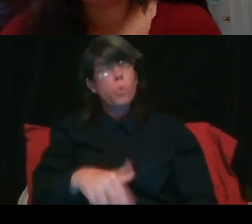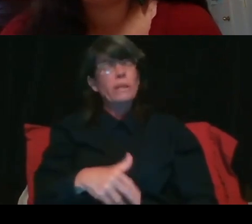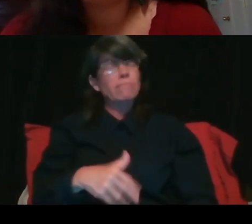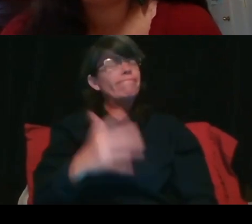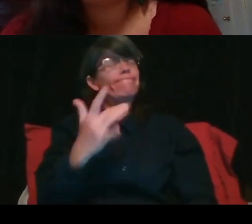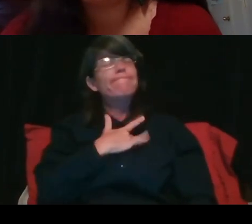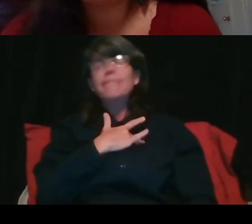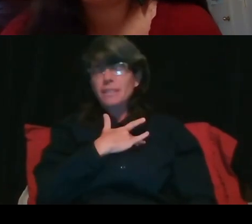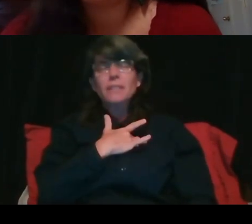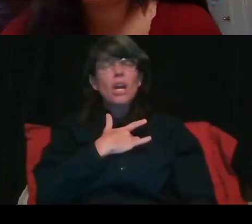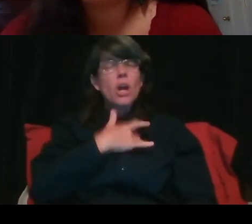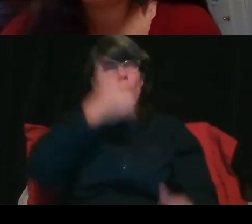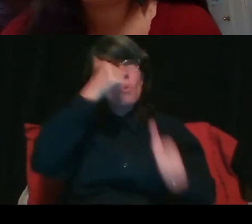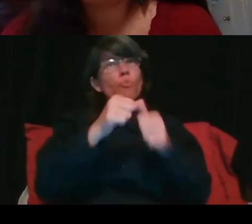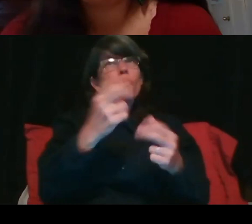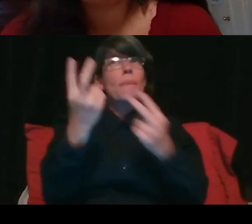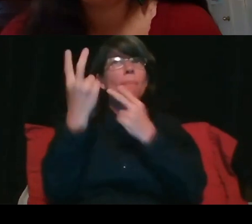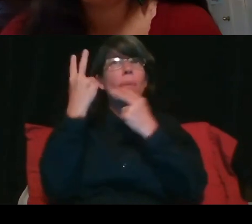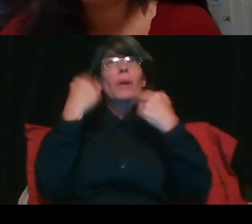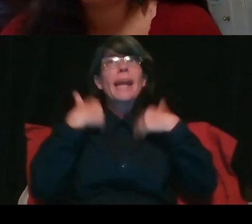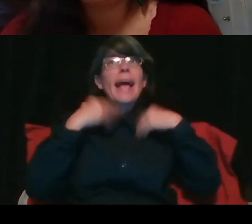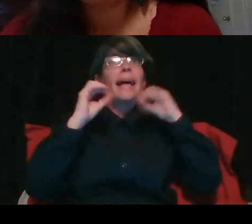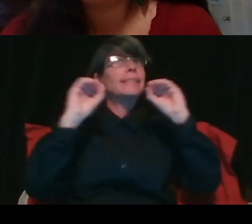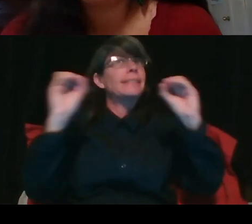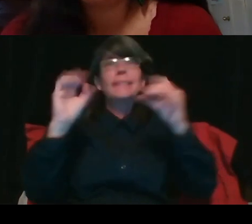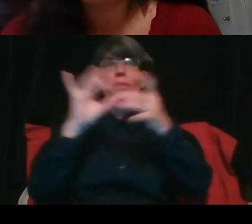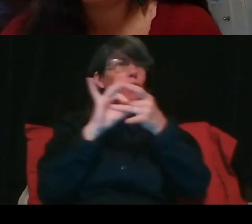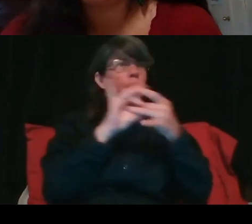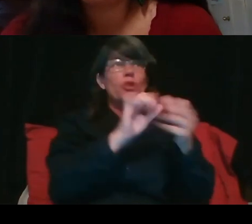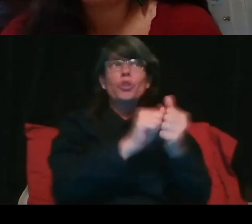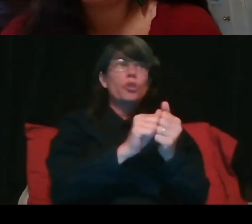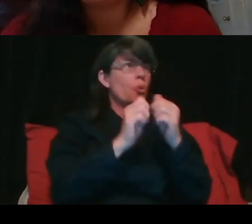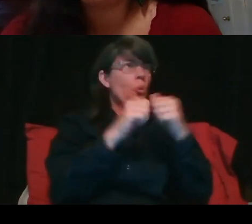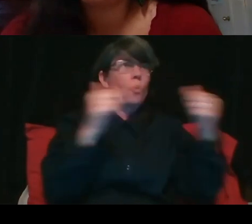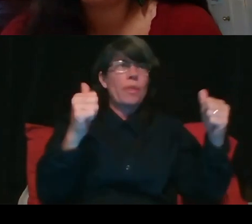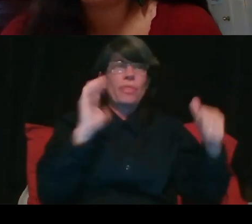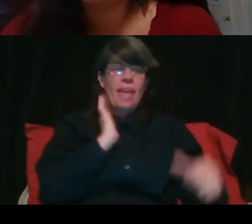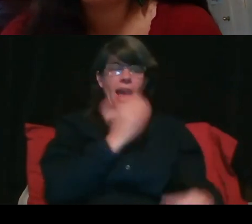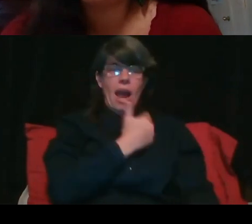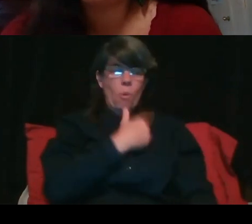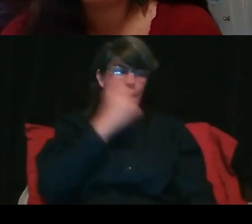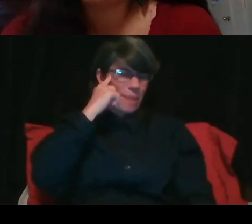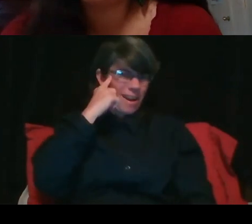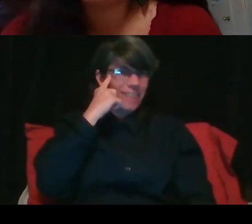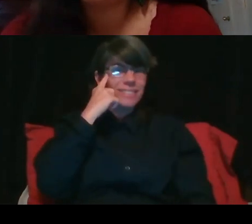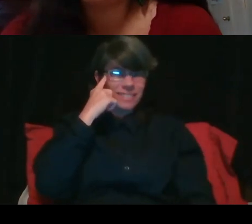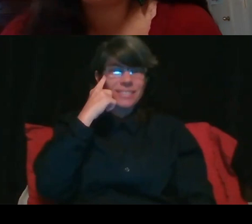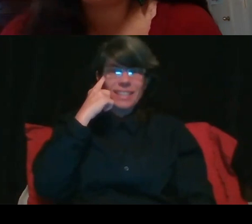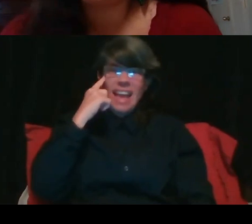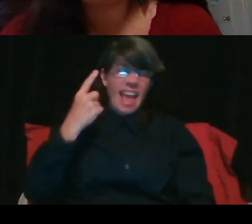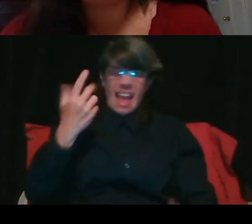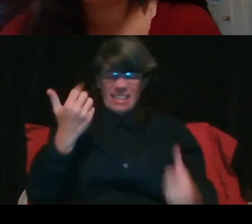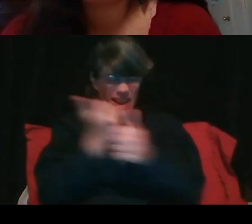remembering has nothing to do with our mind. You know, and this weaving in